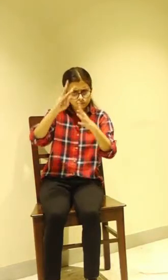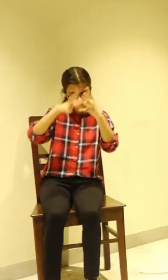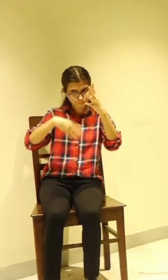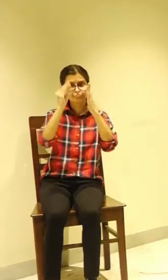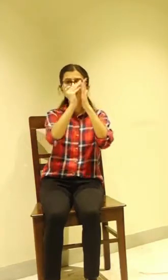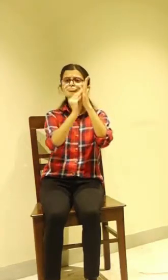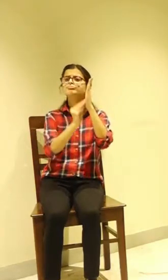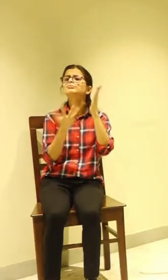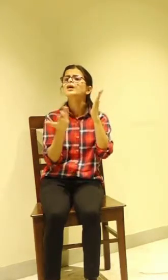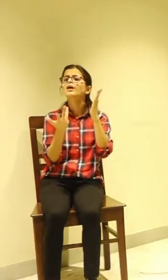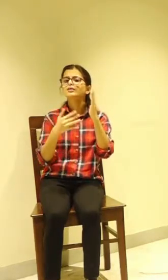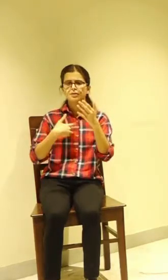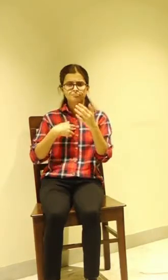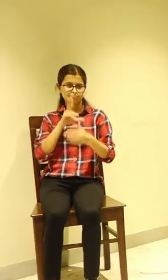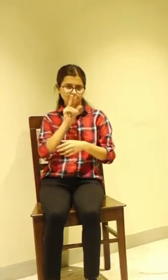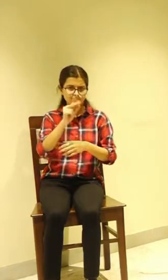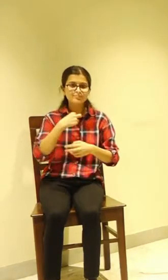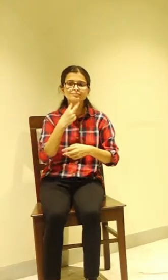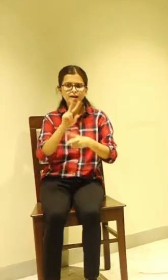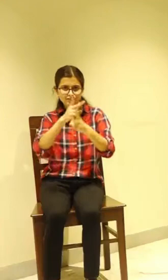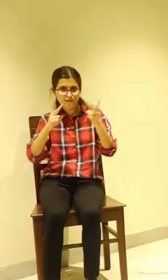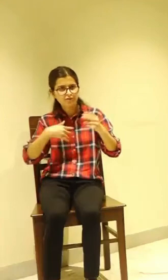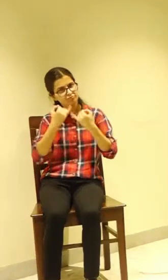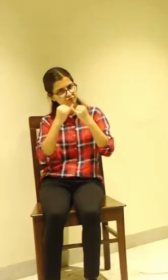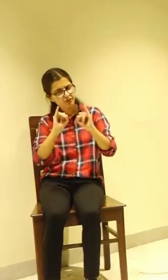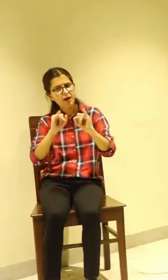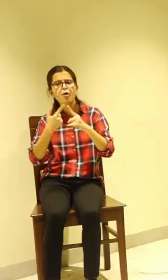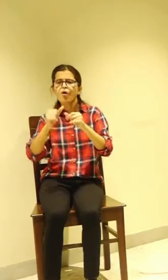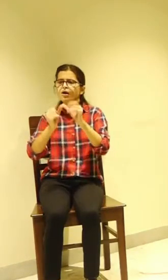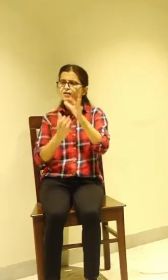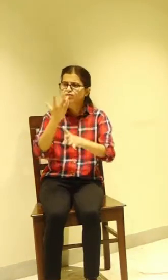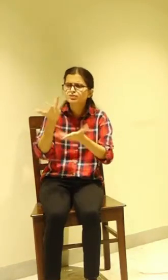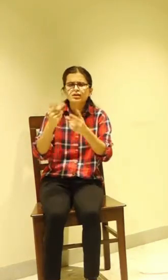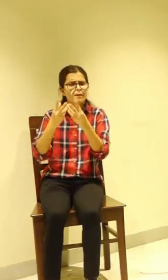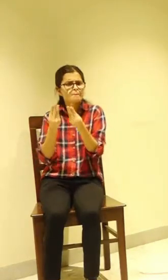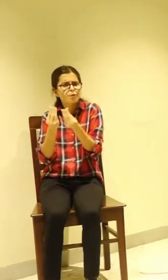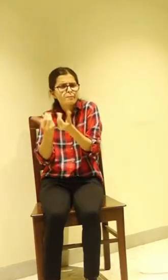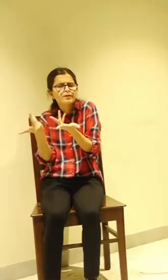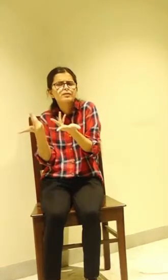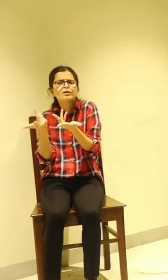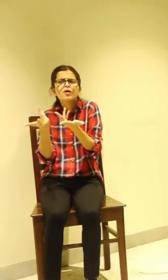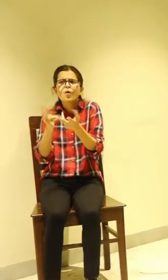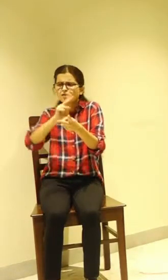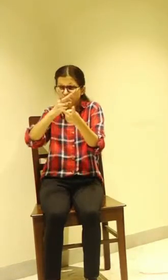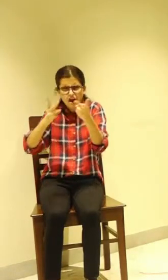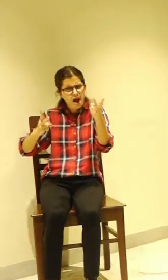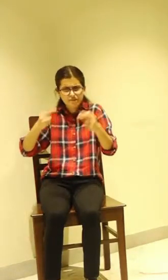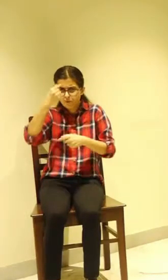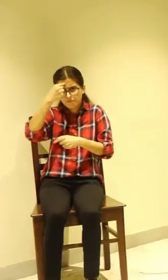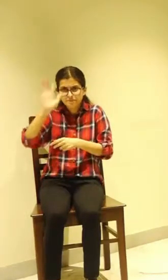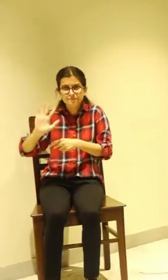The freedom to speech and expression, association, it at that time had property, and 3 or 4 other issues. But